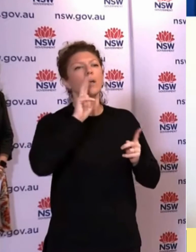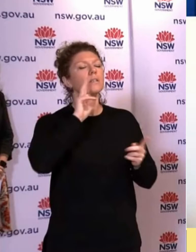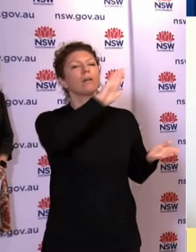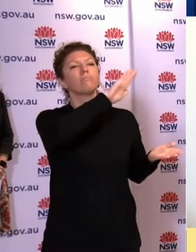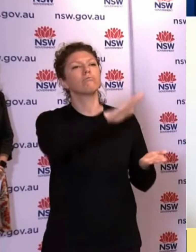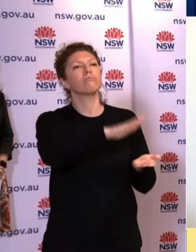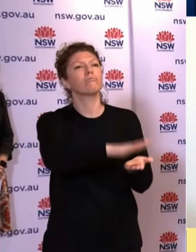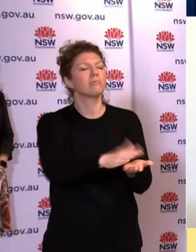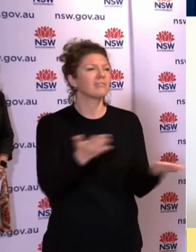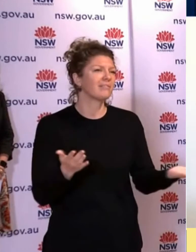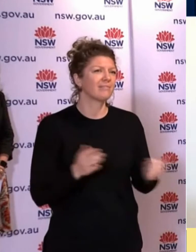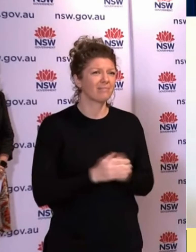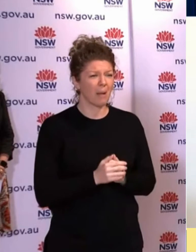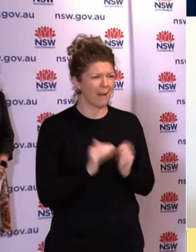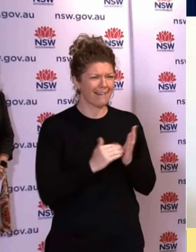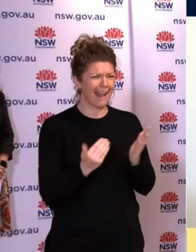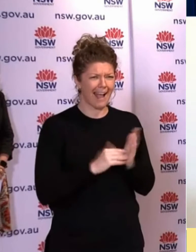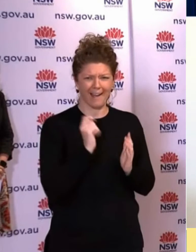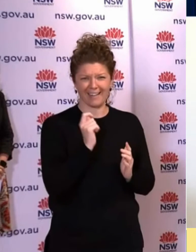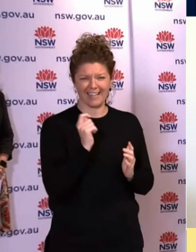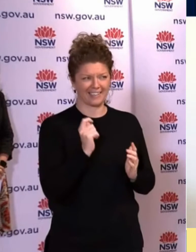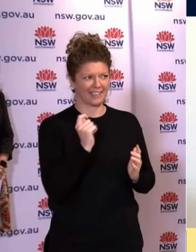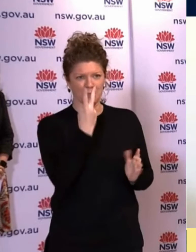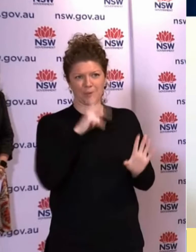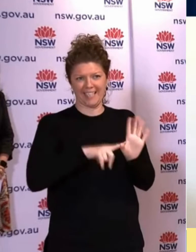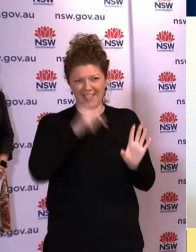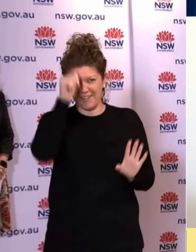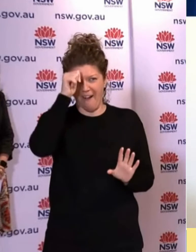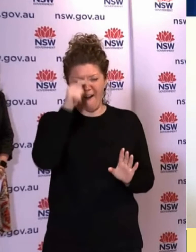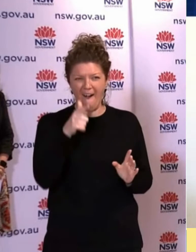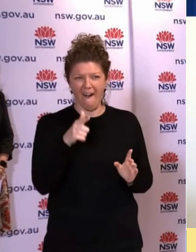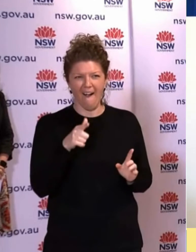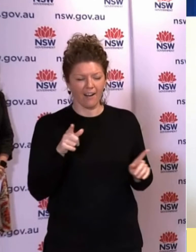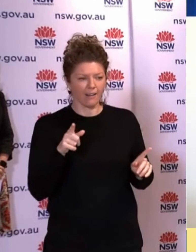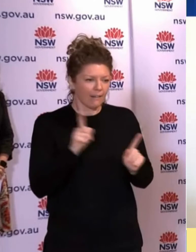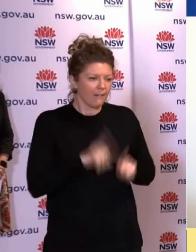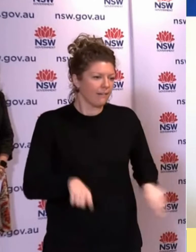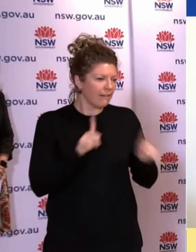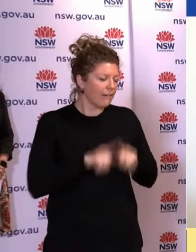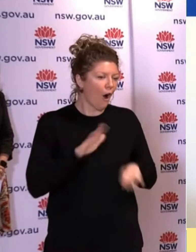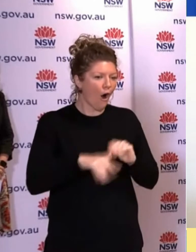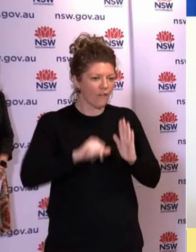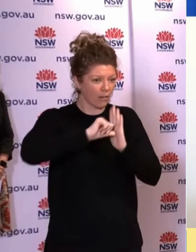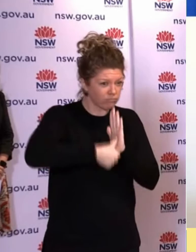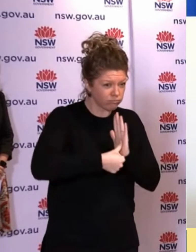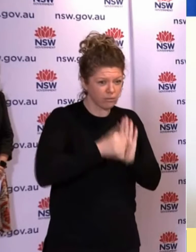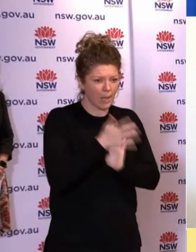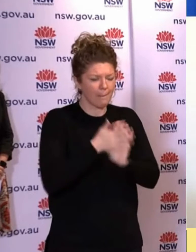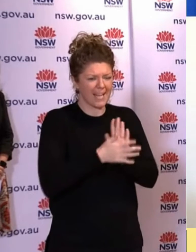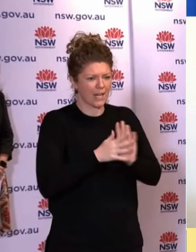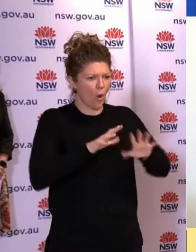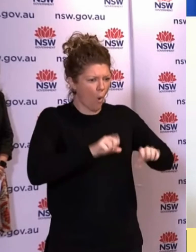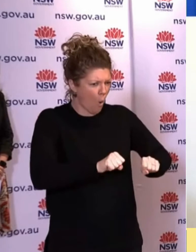for nearly 20 months now, so I think most of the community will be aware of that. The short message, though, is we just need everybody